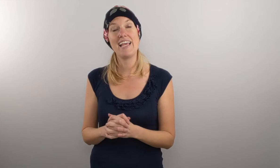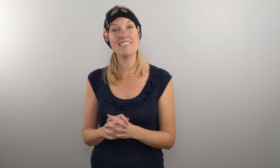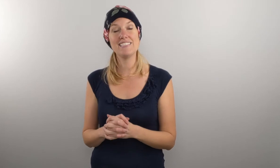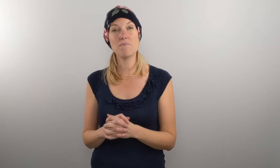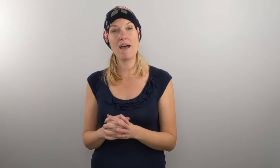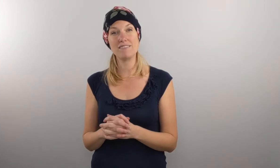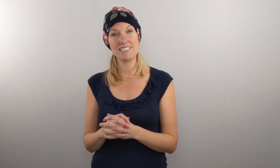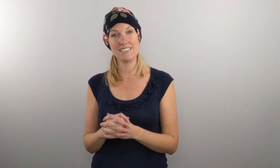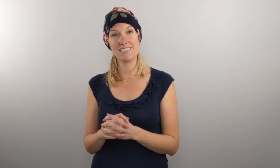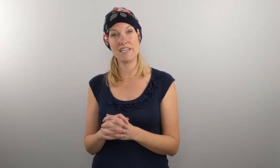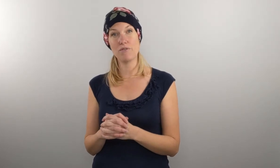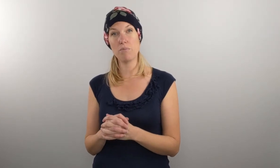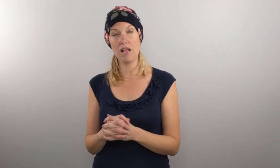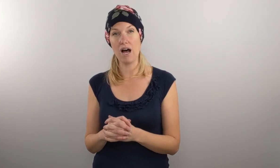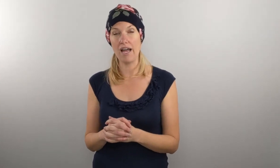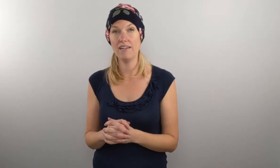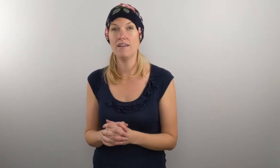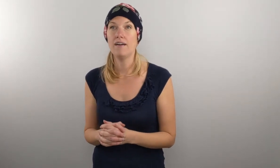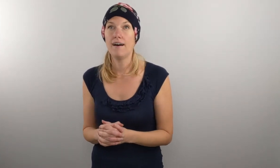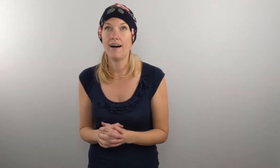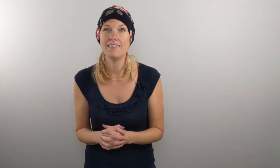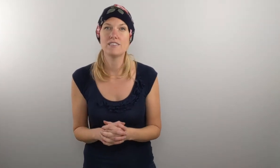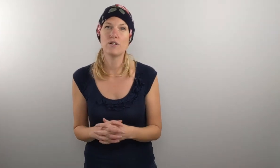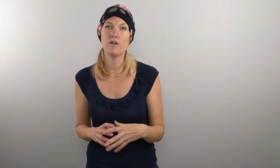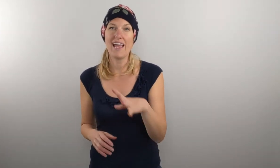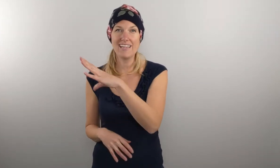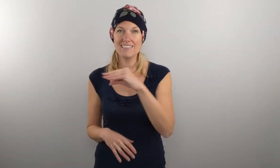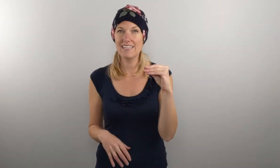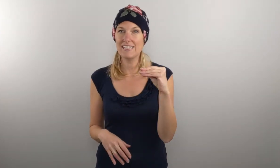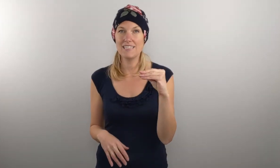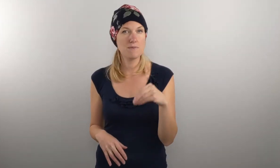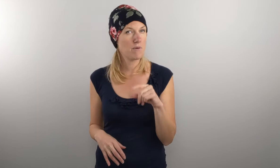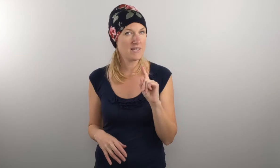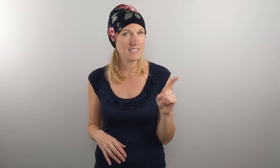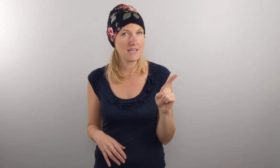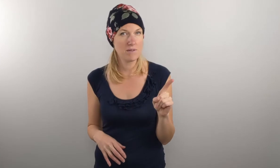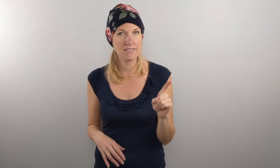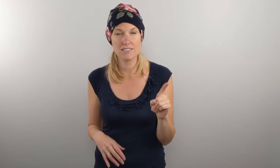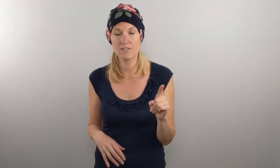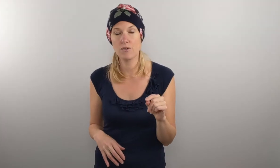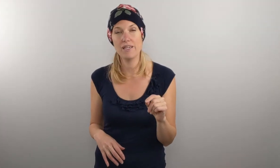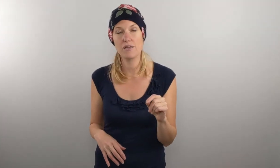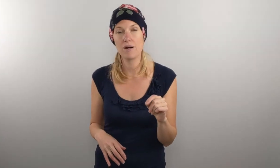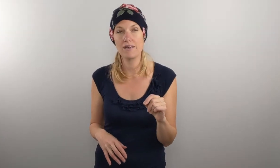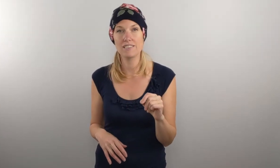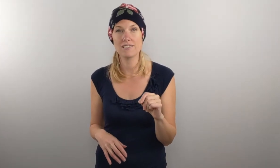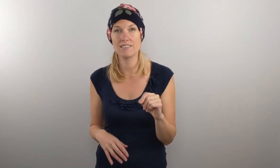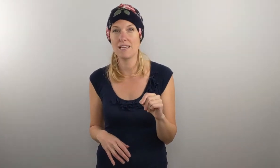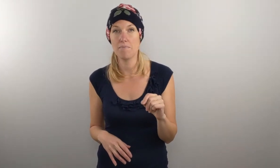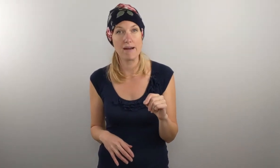And the mountains in reply. So and is like this, but once again, because it's quick, you're probably just gonna say